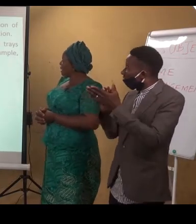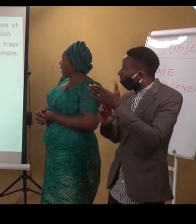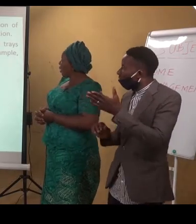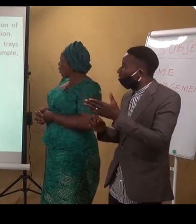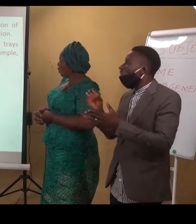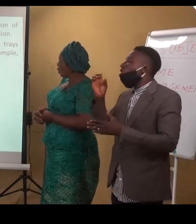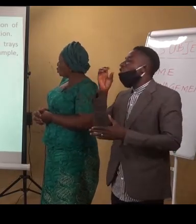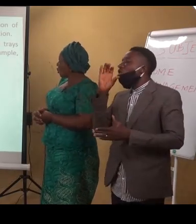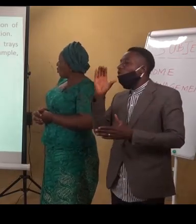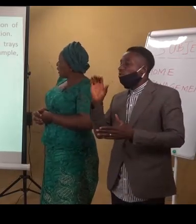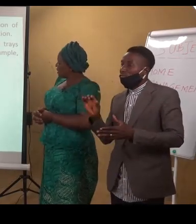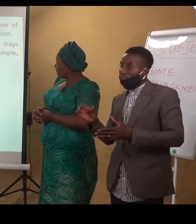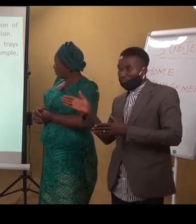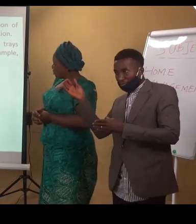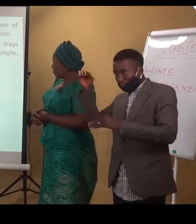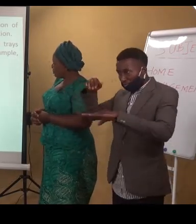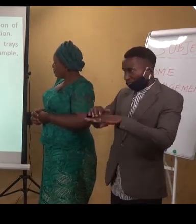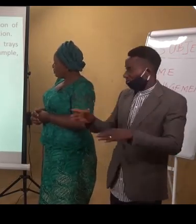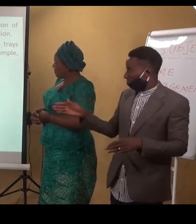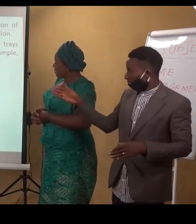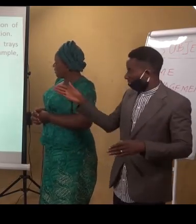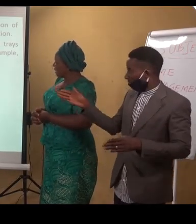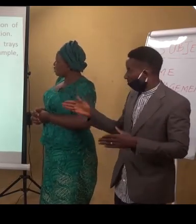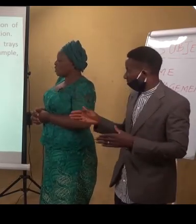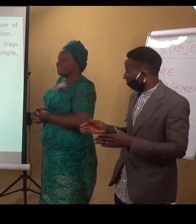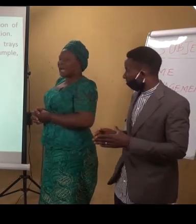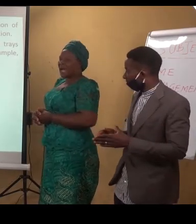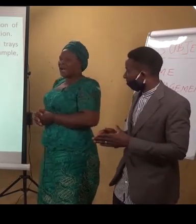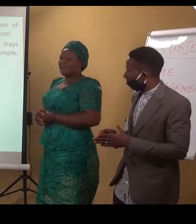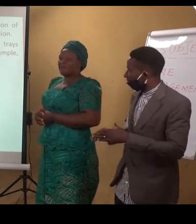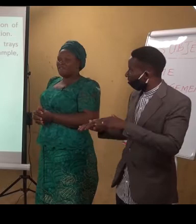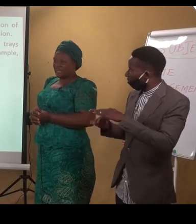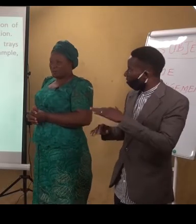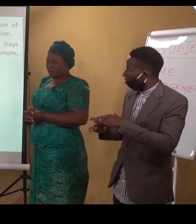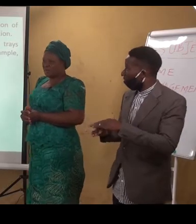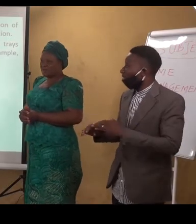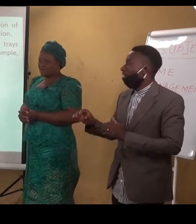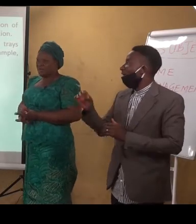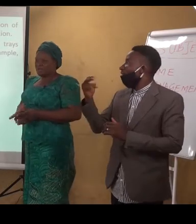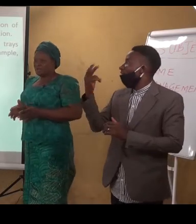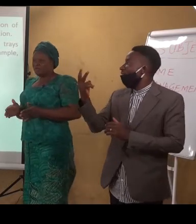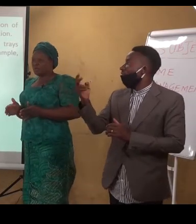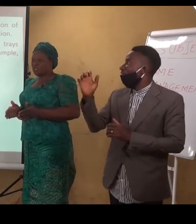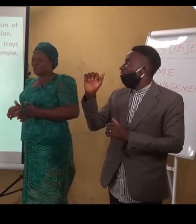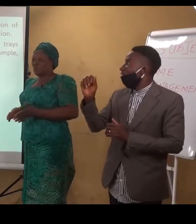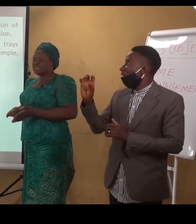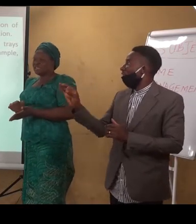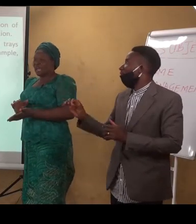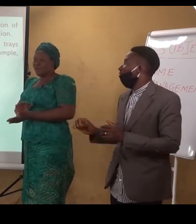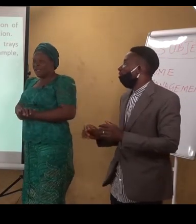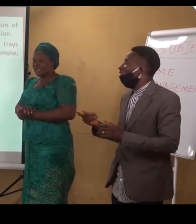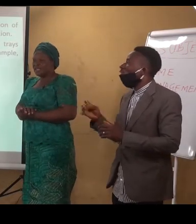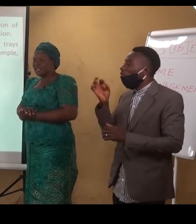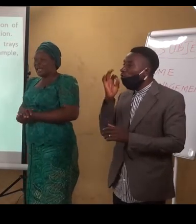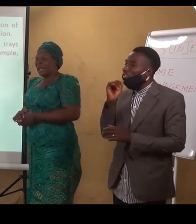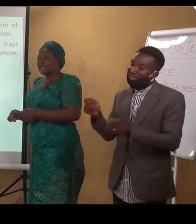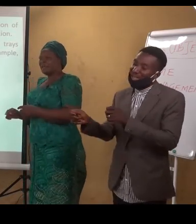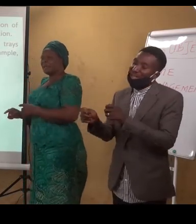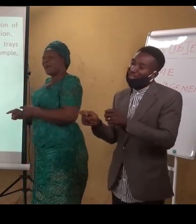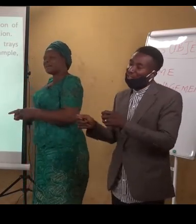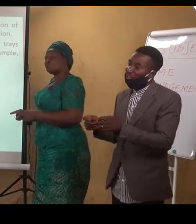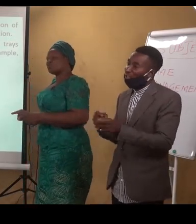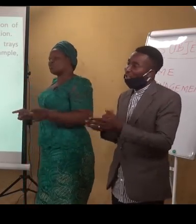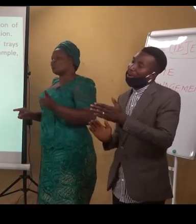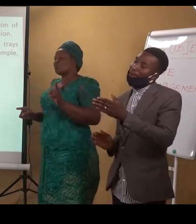Heat is supplied by conduction or radiation. That is under vacuum. The food is what? Is arranged